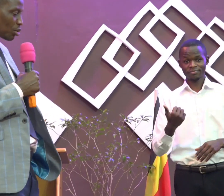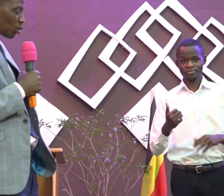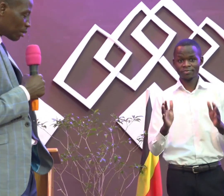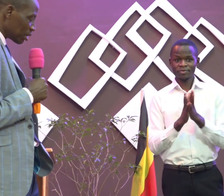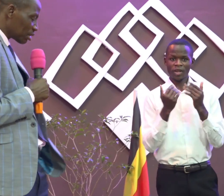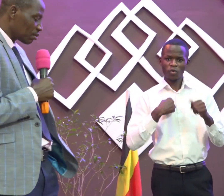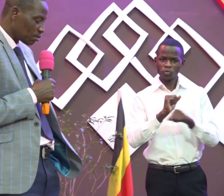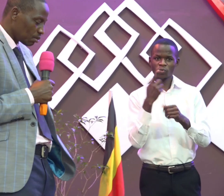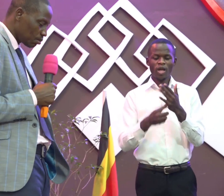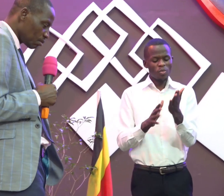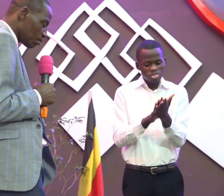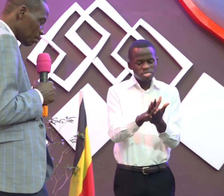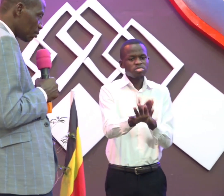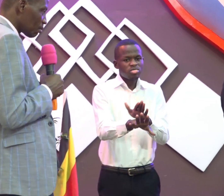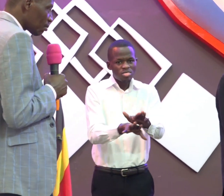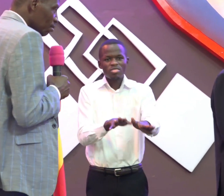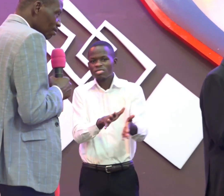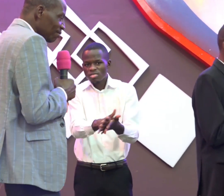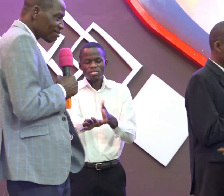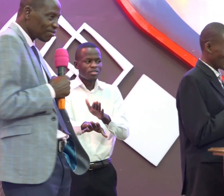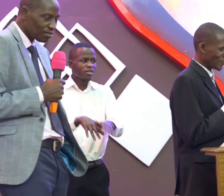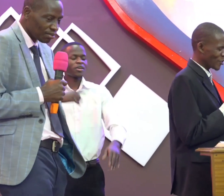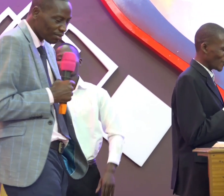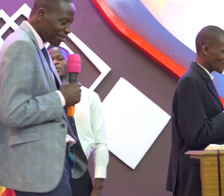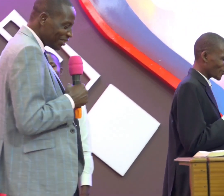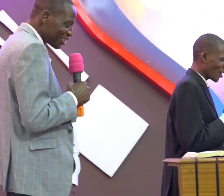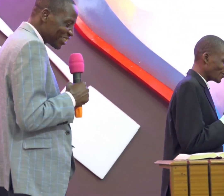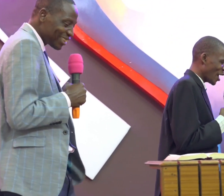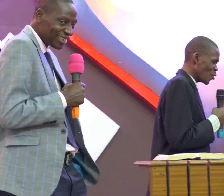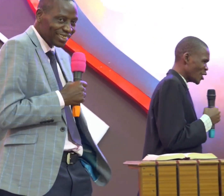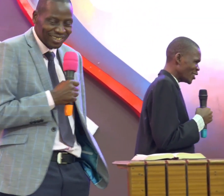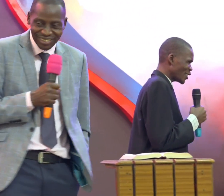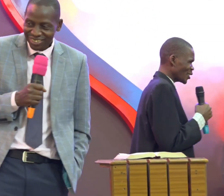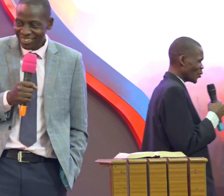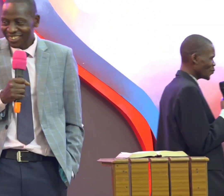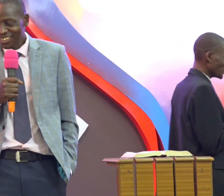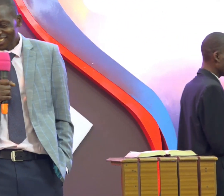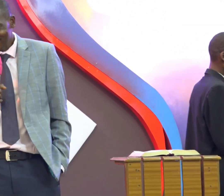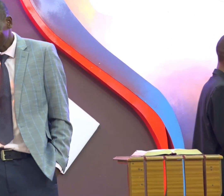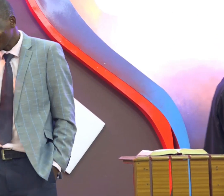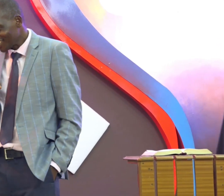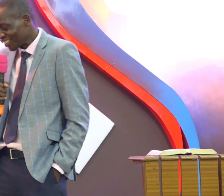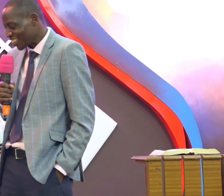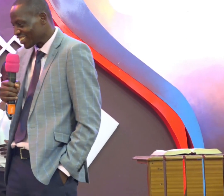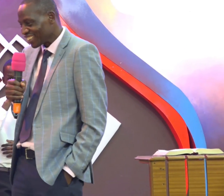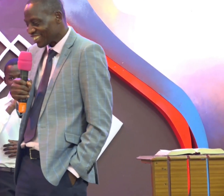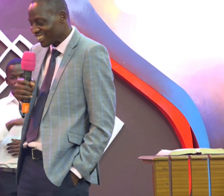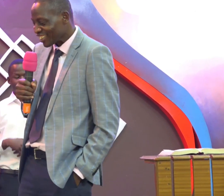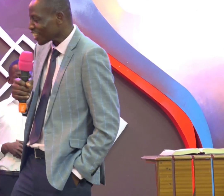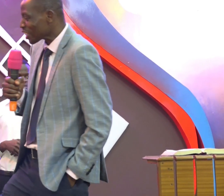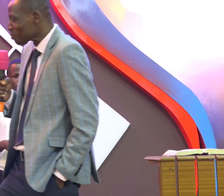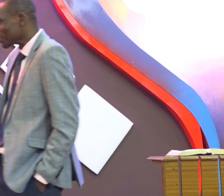Nengena ngambikuta bwendi. I didn't lift my feet off the ground. I went pulling them against the